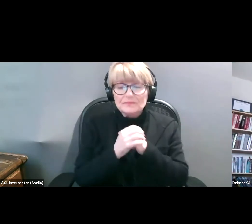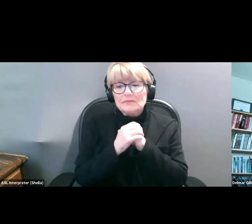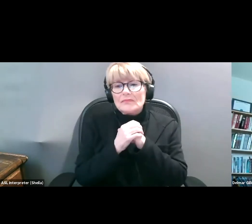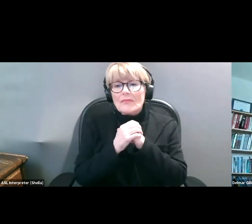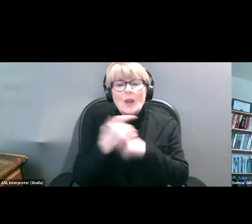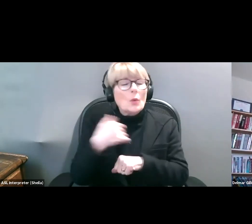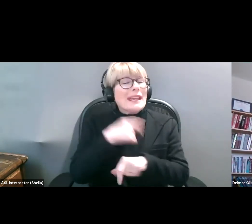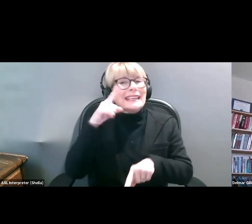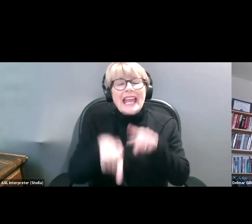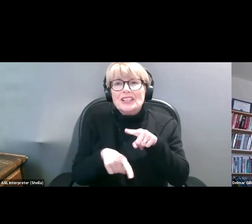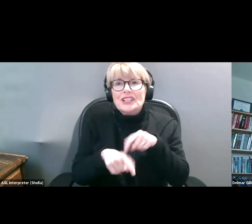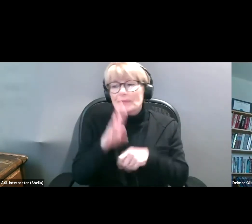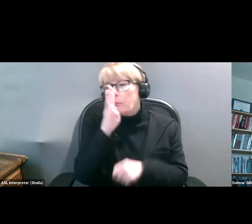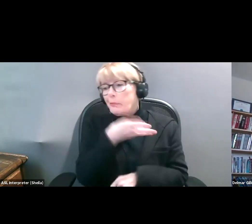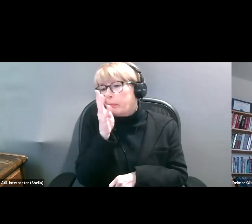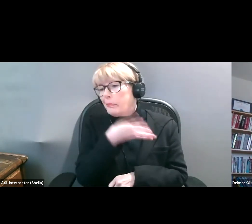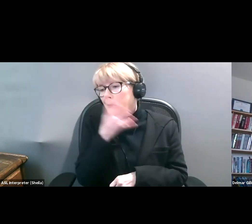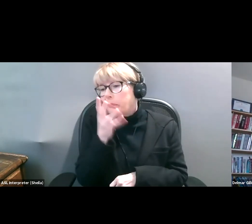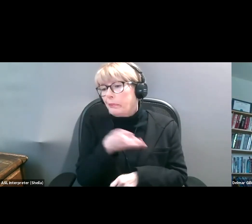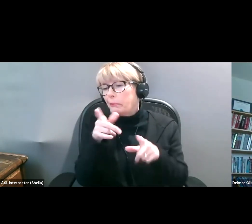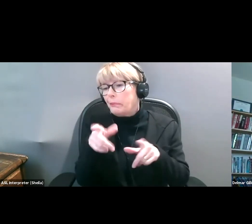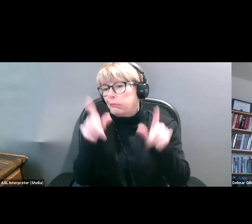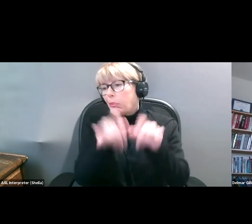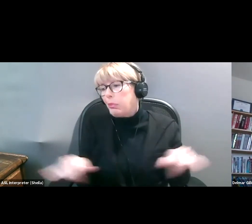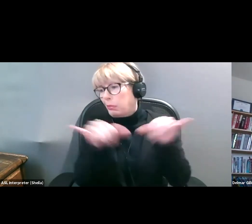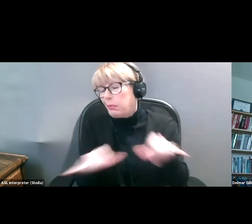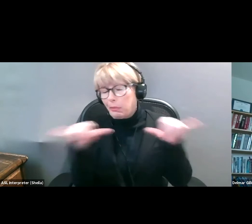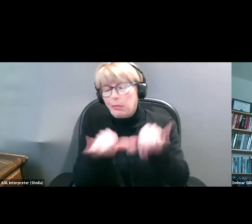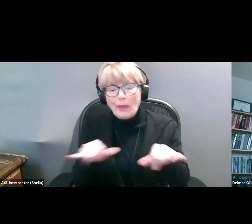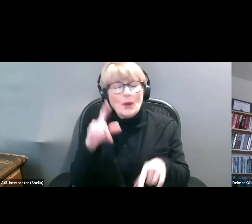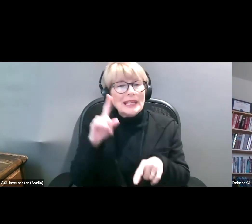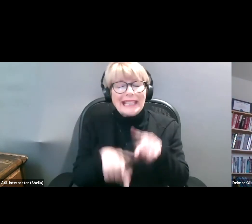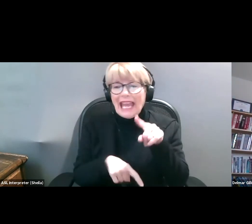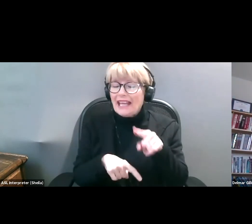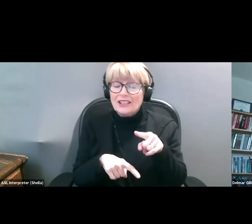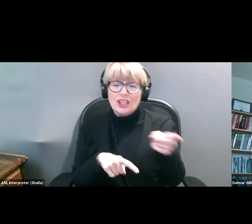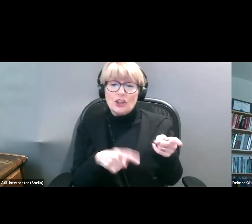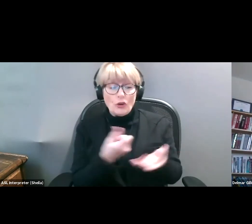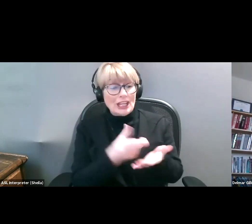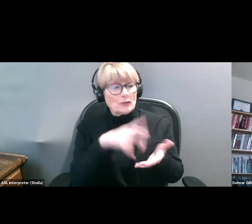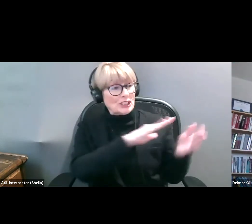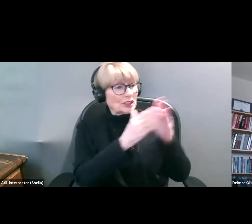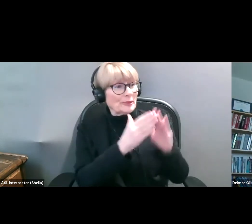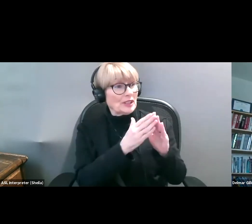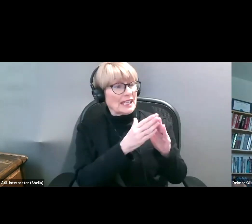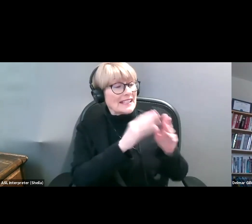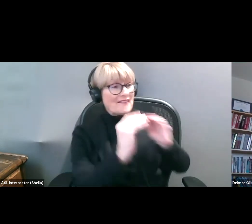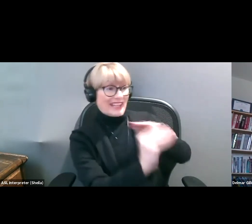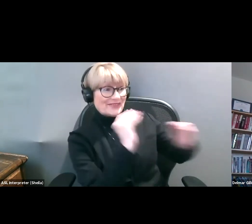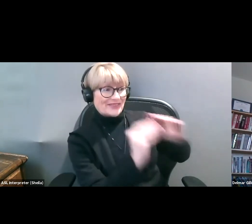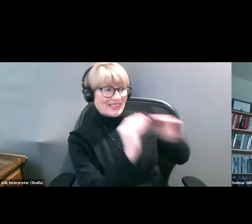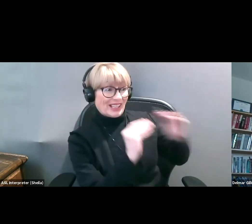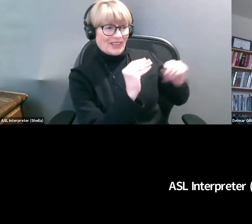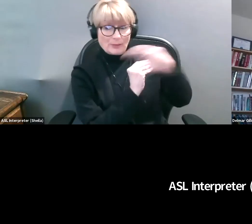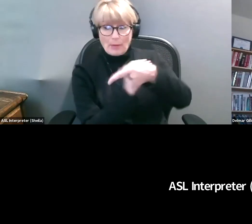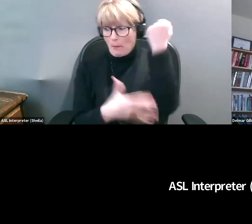as usual. We can't fix things in affluent communities and then leave underserved communities not